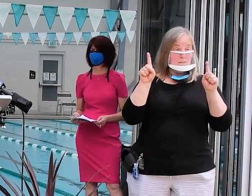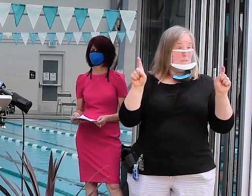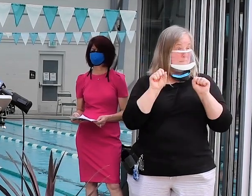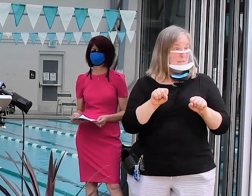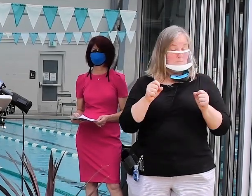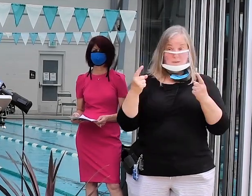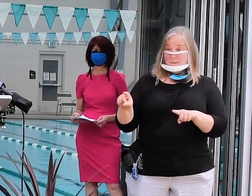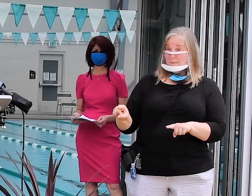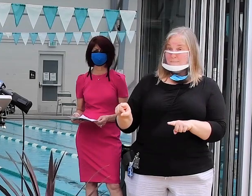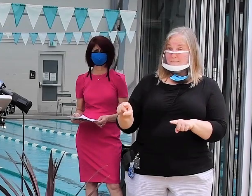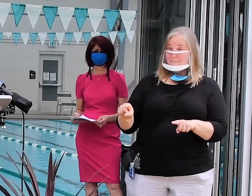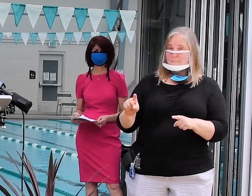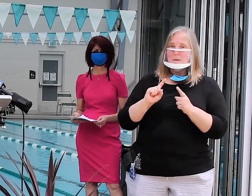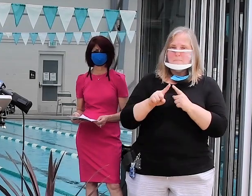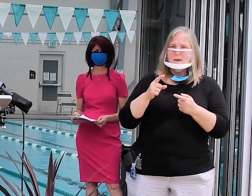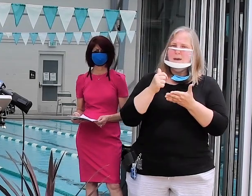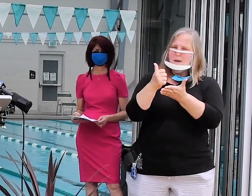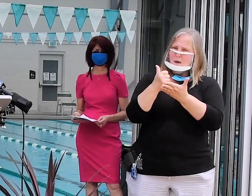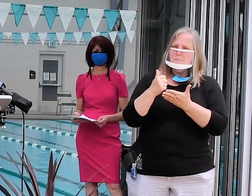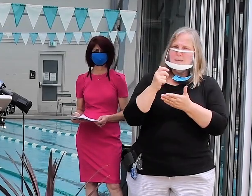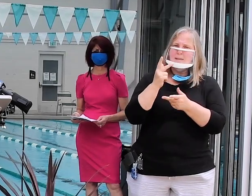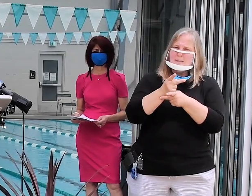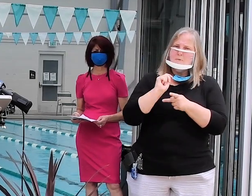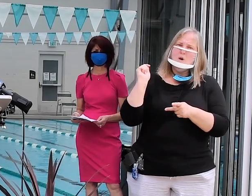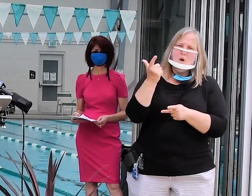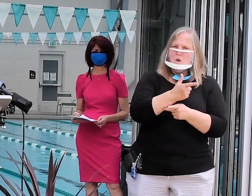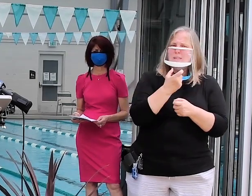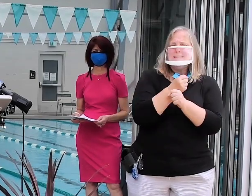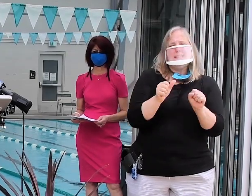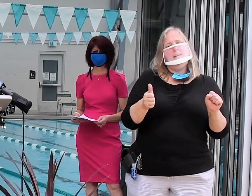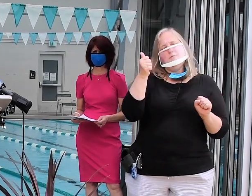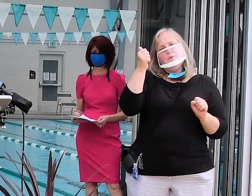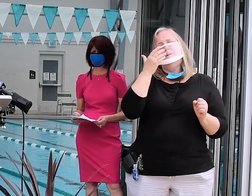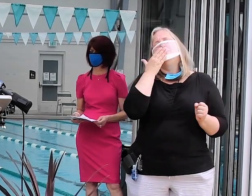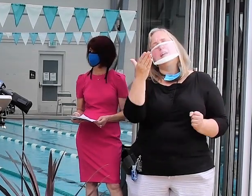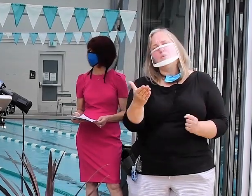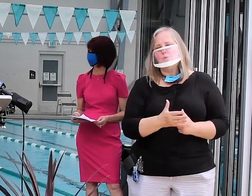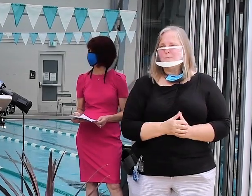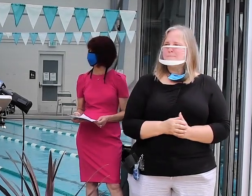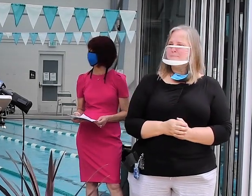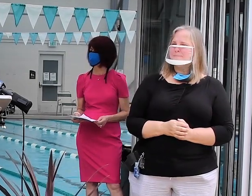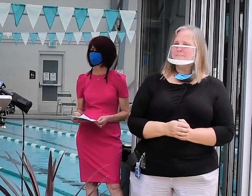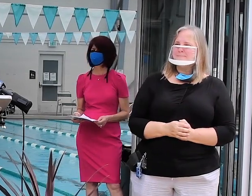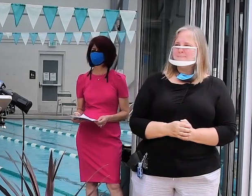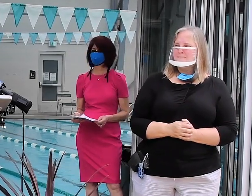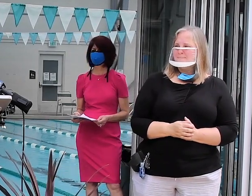possible, but help keep us all a little safer. Thank you.